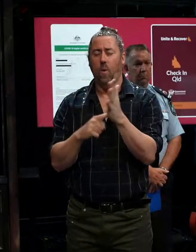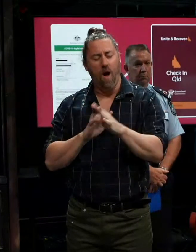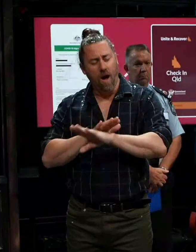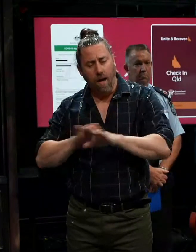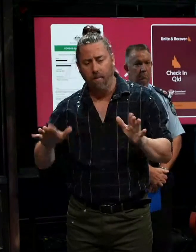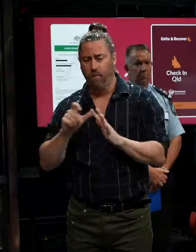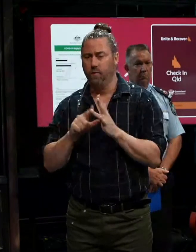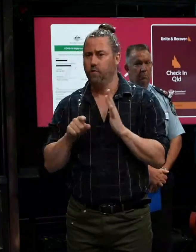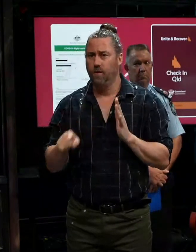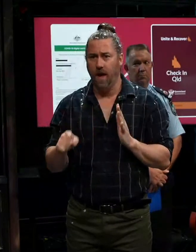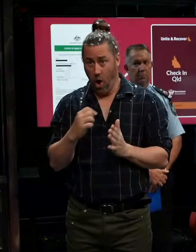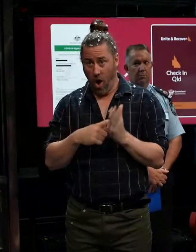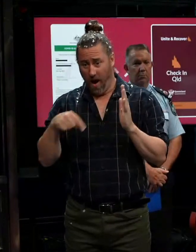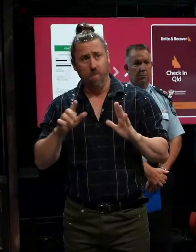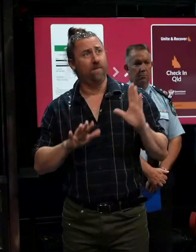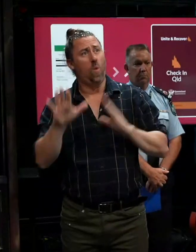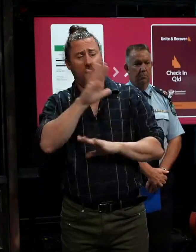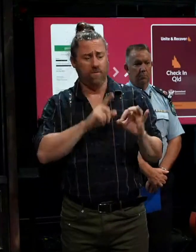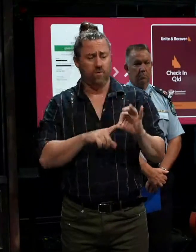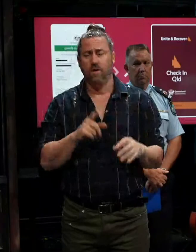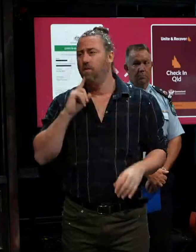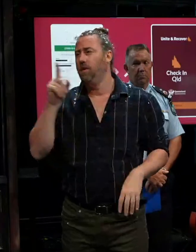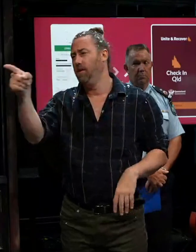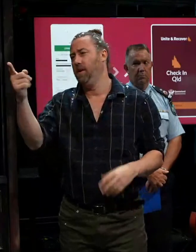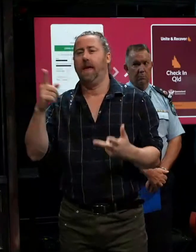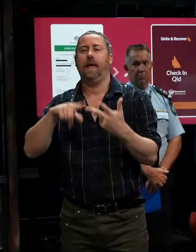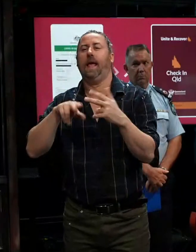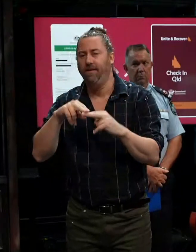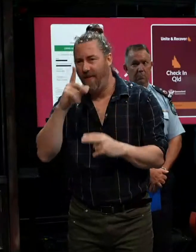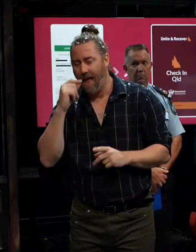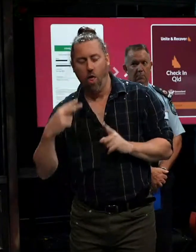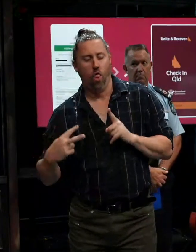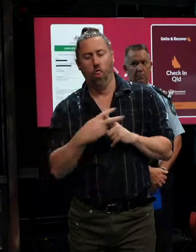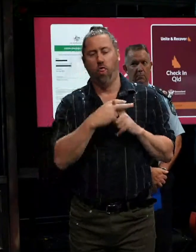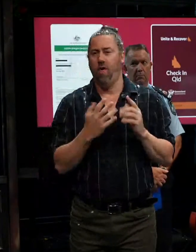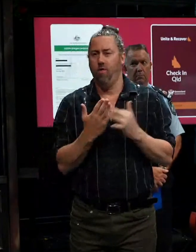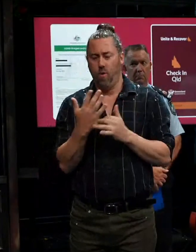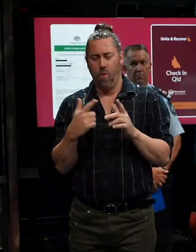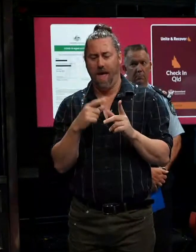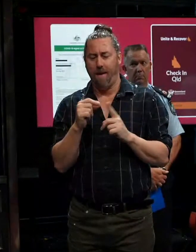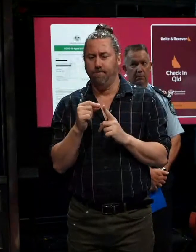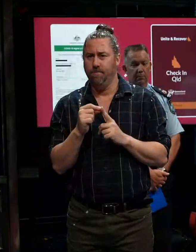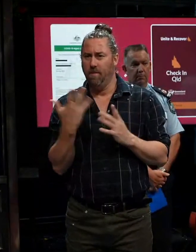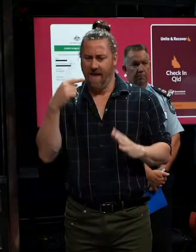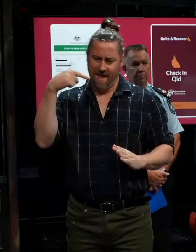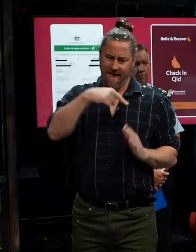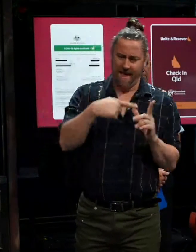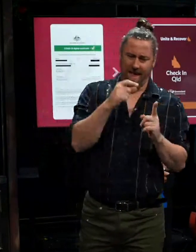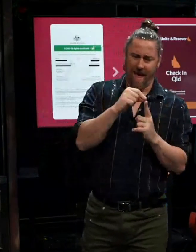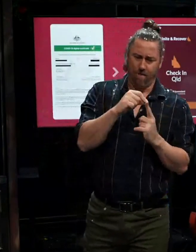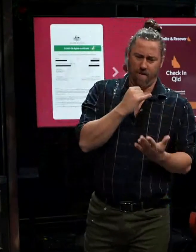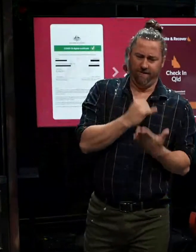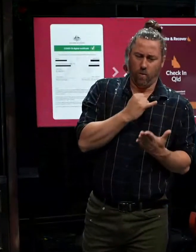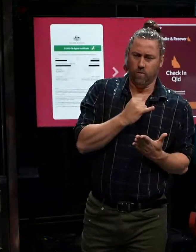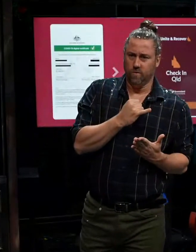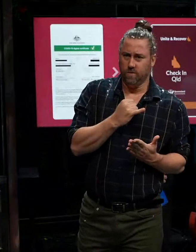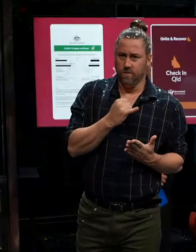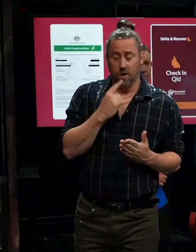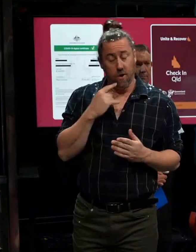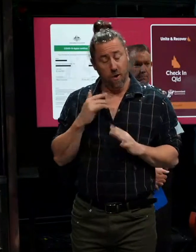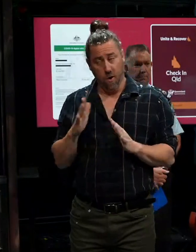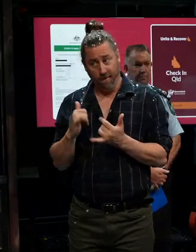just in this state, but in all other states. But if someone can commit fraud through an app, surely that is a flaw in the app, by the very nature of As it. I've been